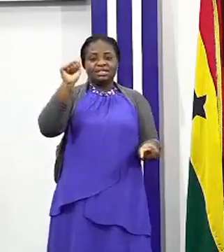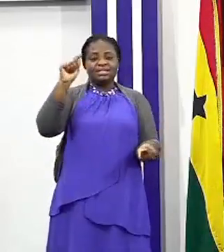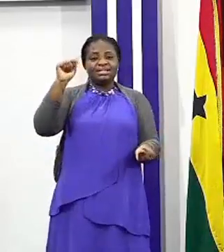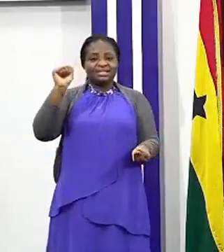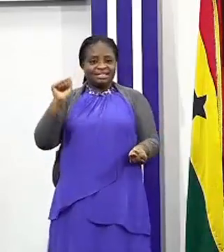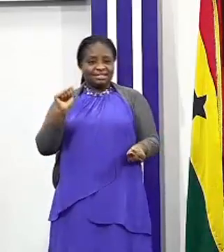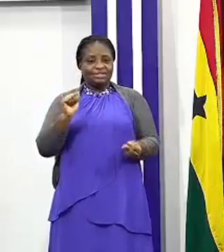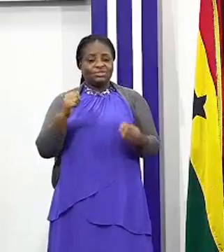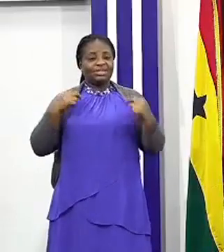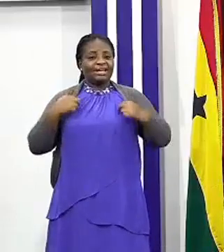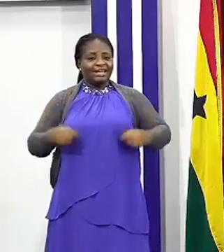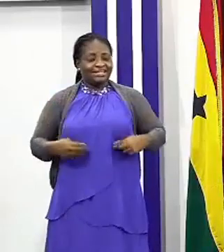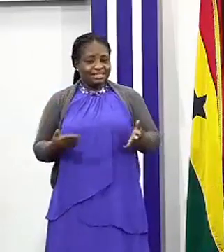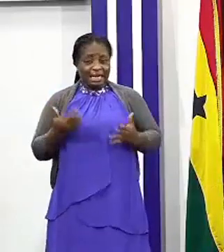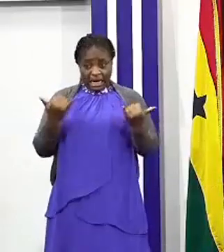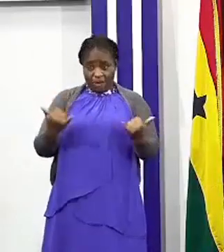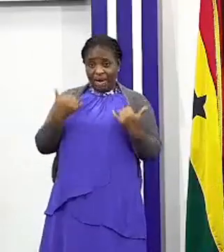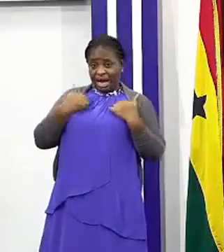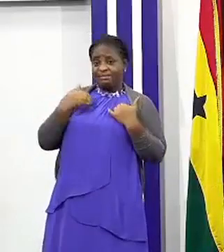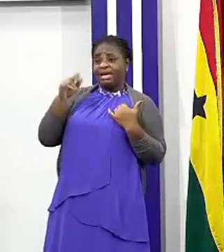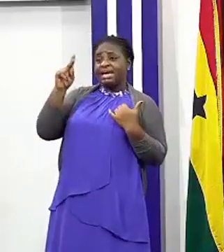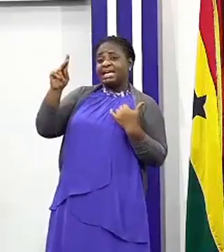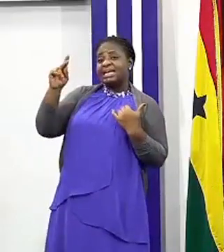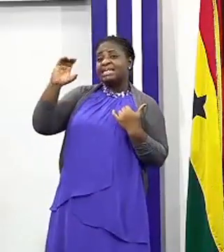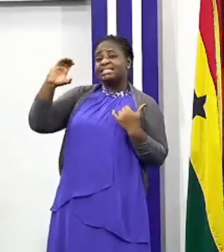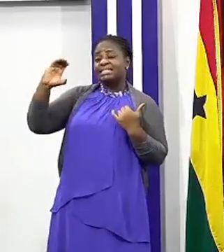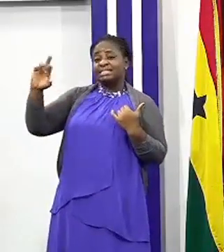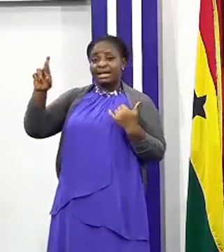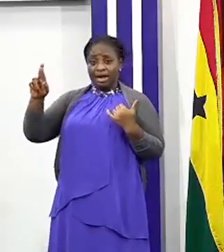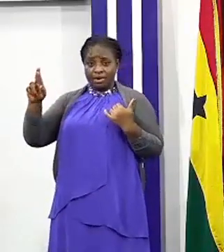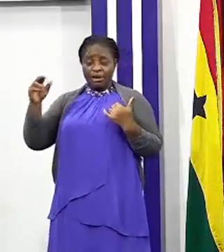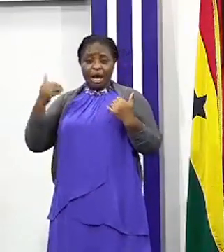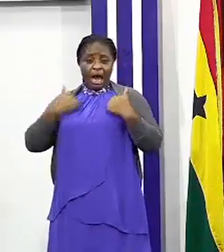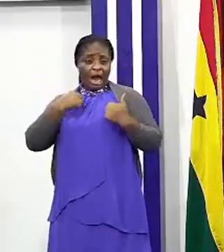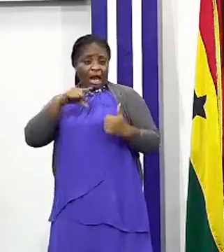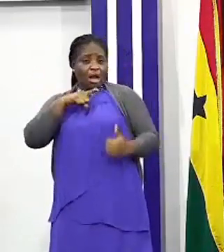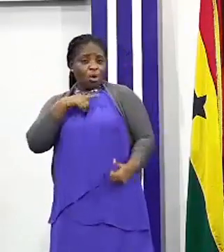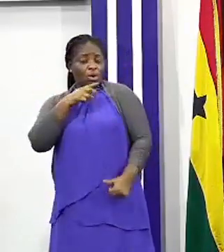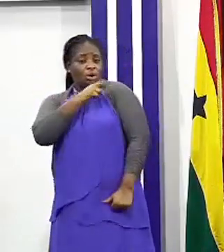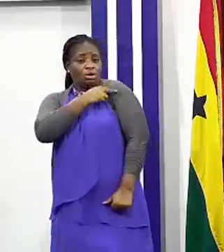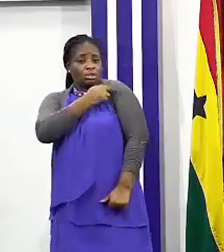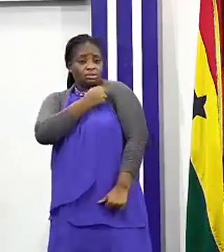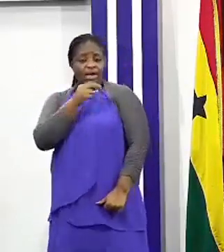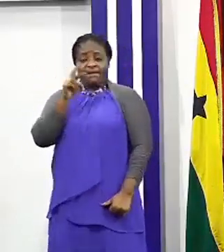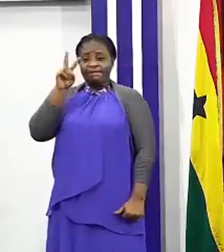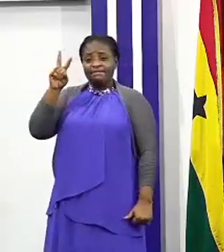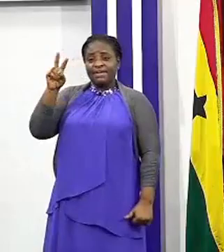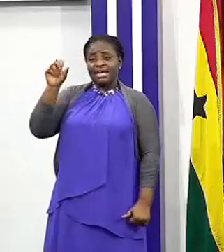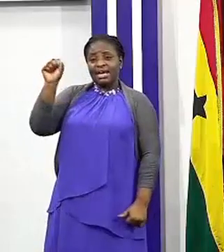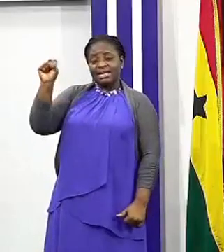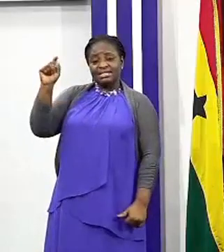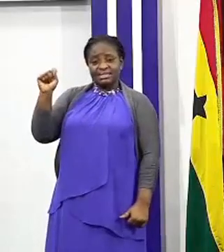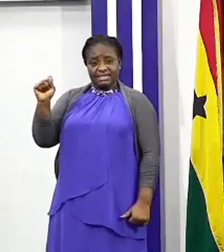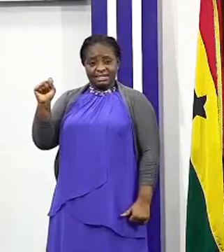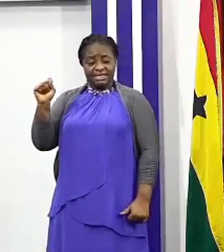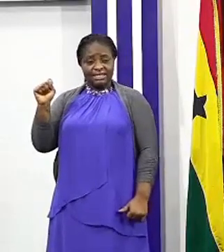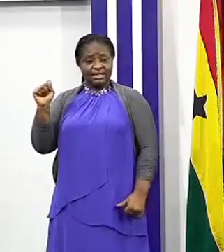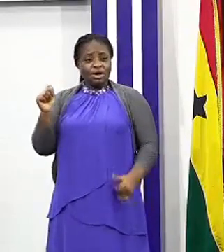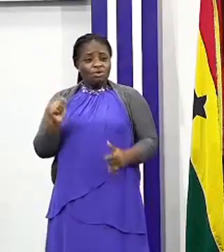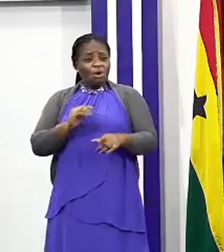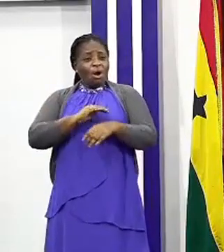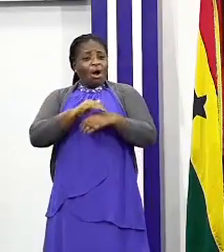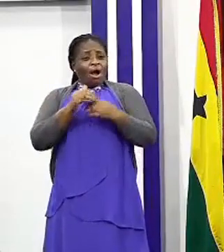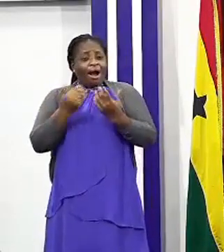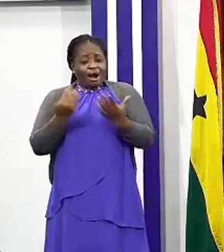So now we have the KCCR, we have Noguchi, we have VSD, and we have the PHR. So they're having